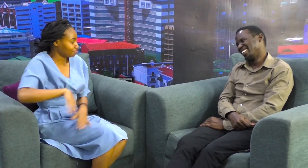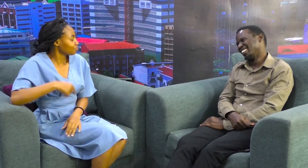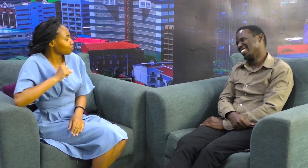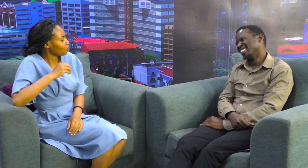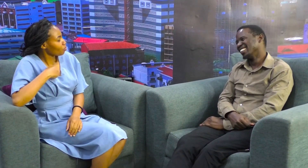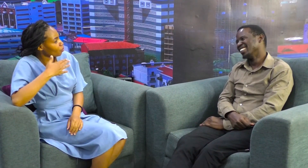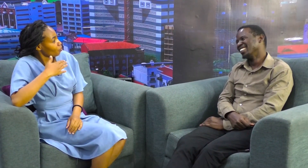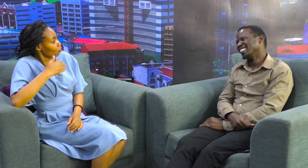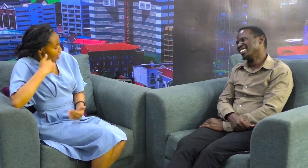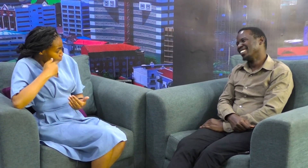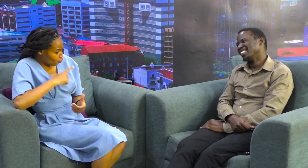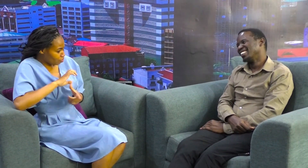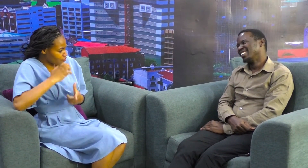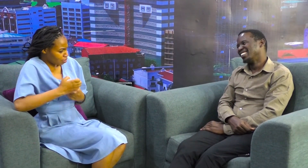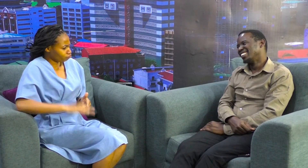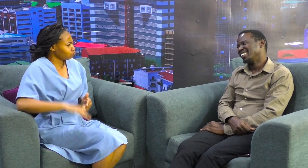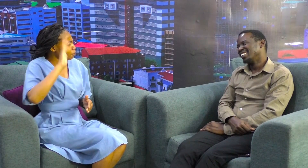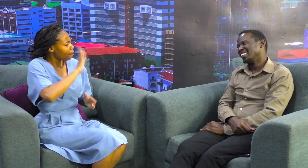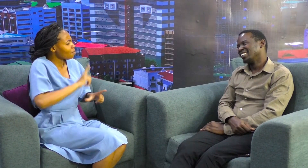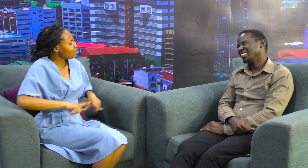with you guys. Okay, that's nice.